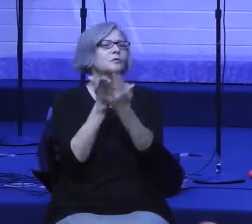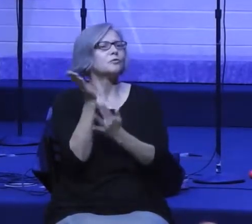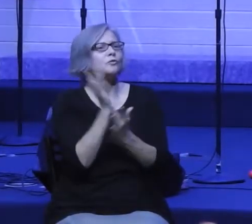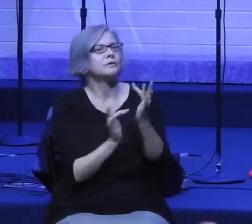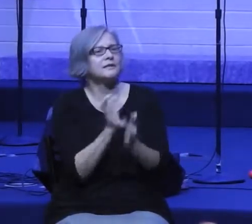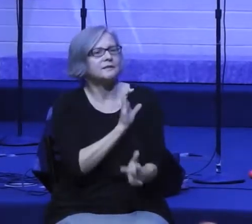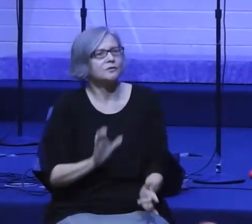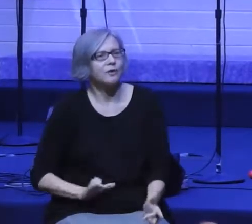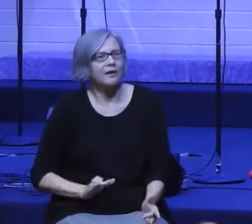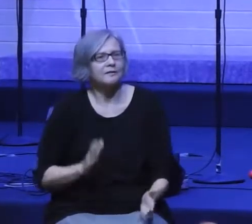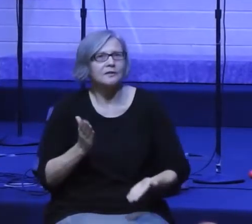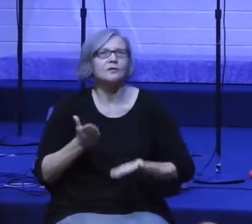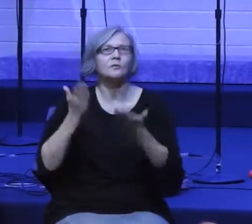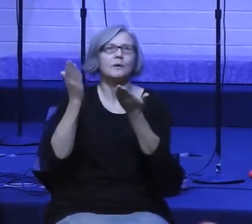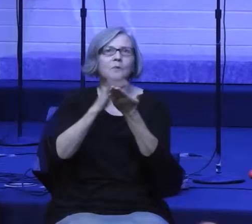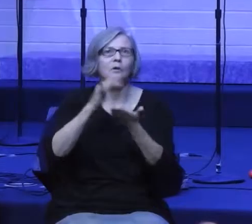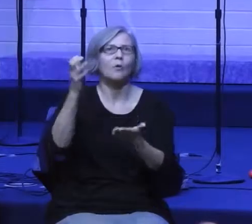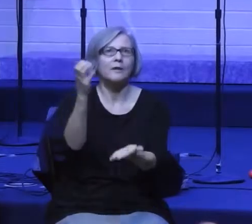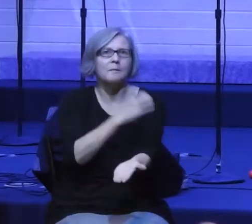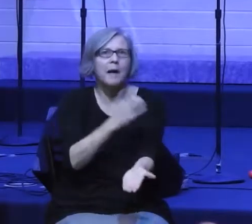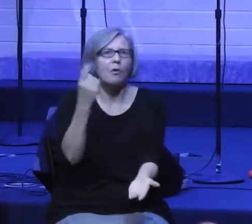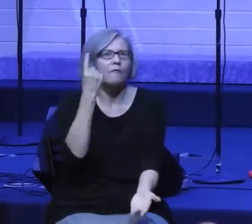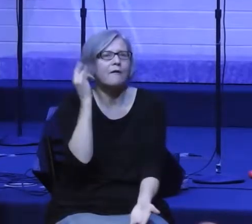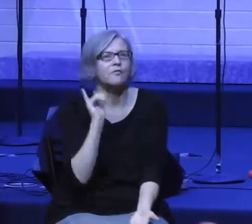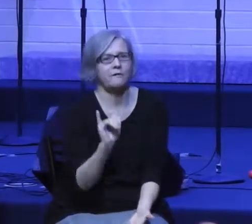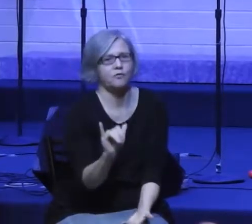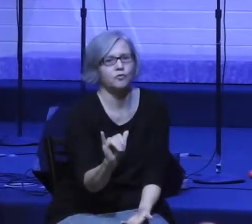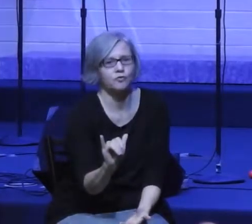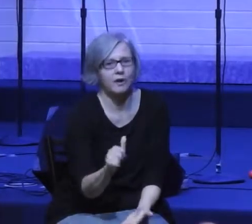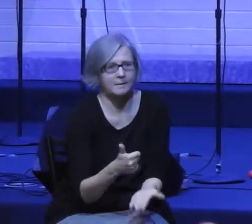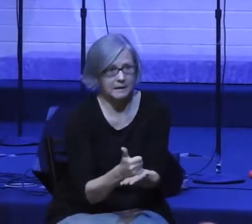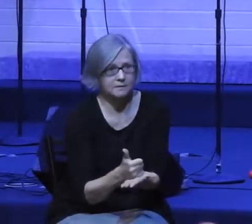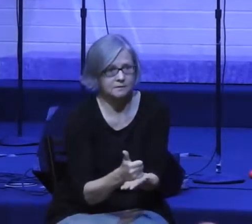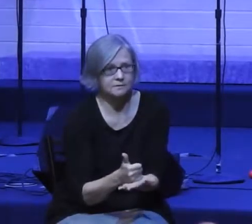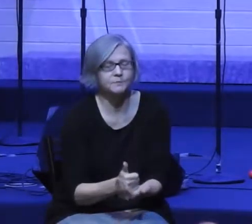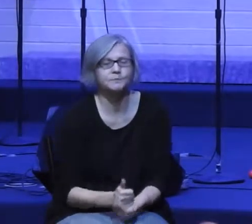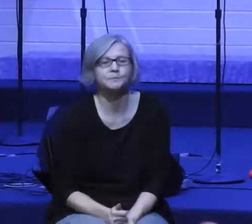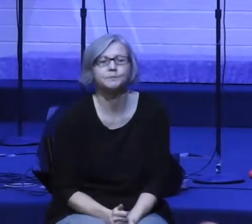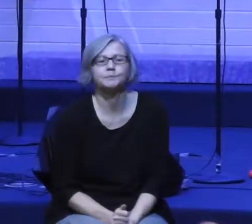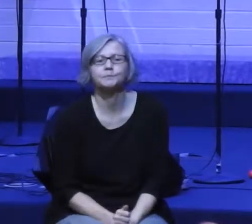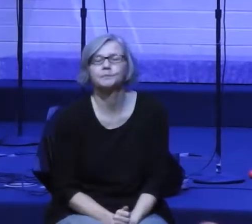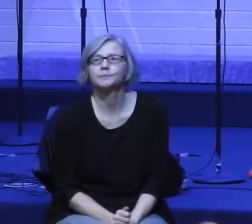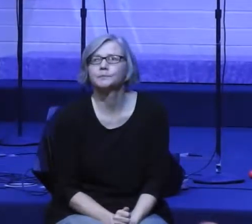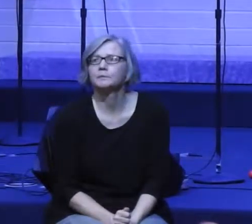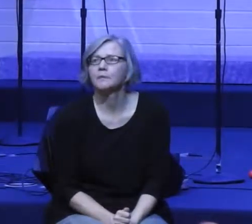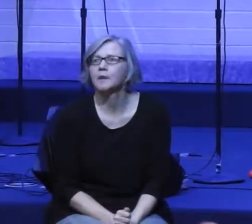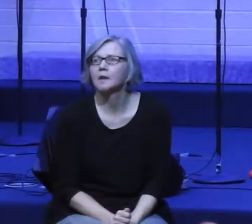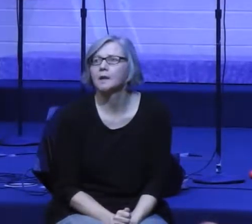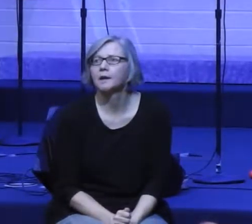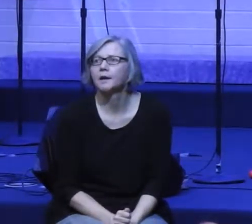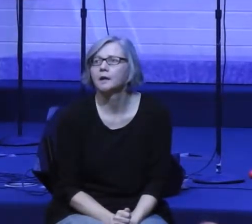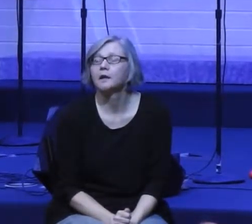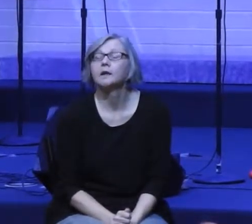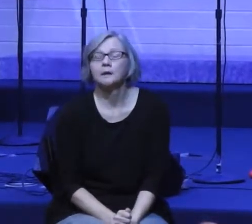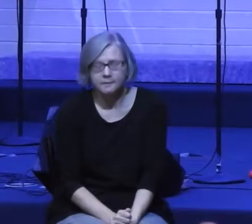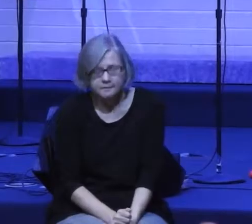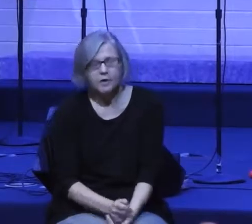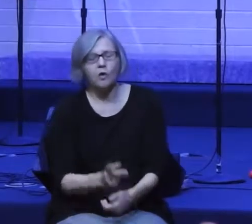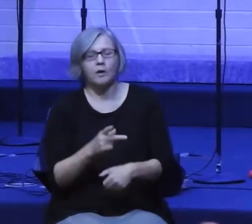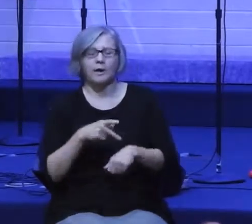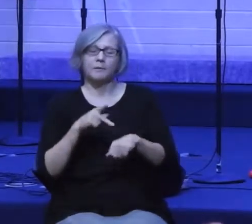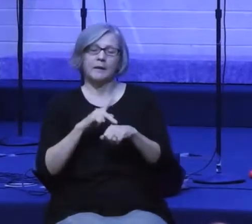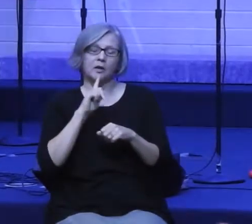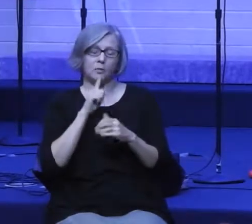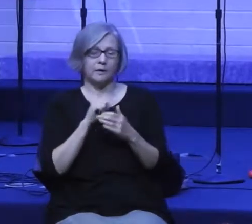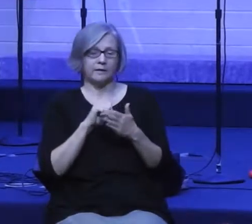serves, they should do so with the strength God provides. So that in all things God